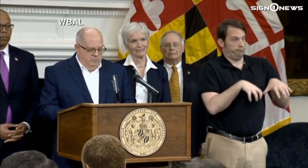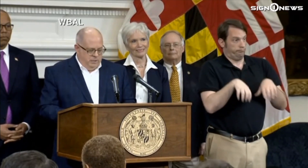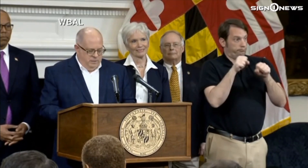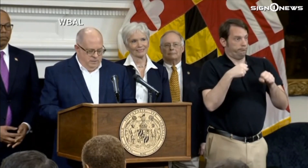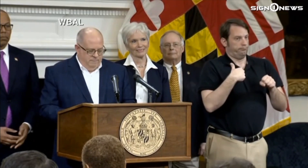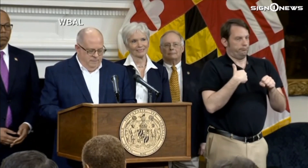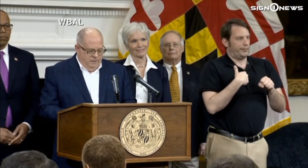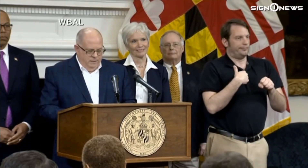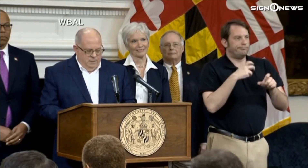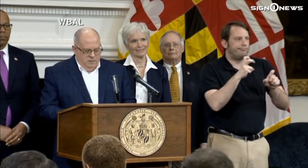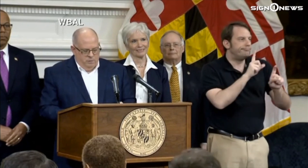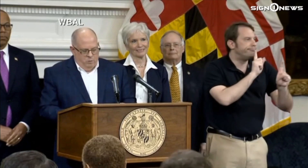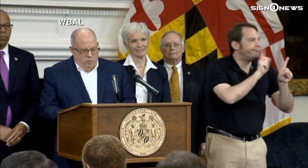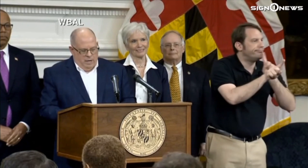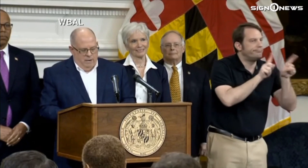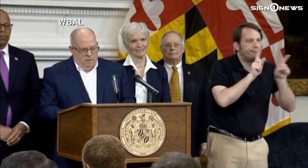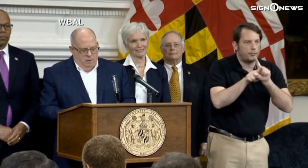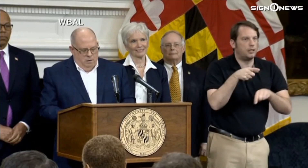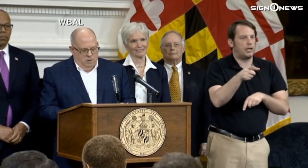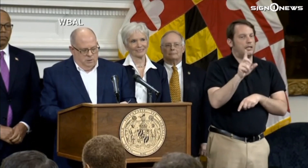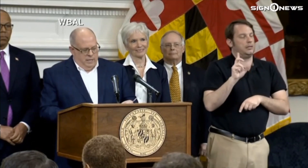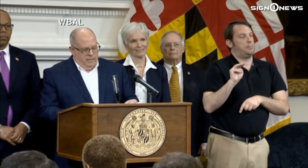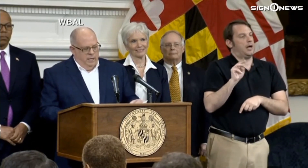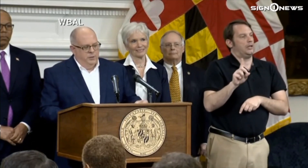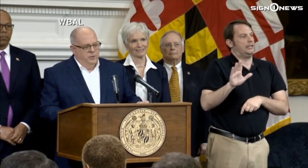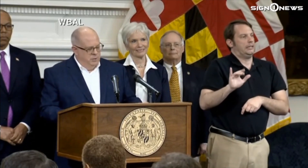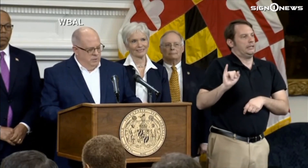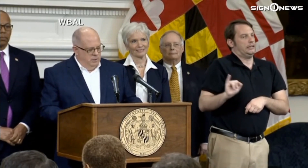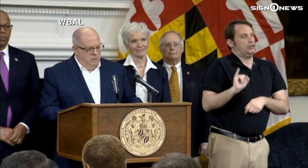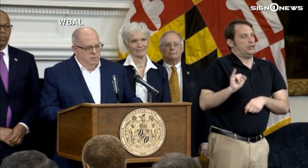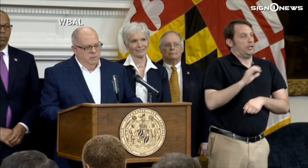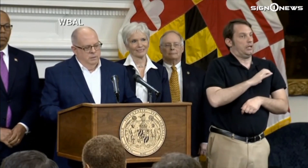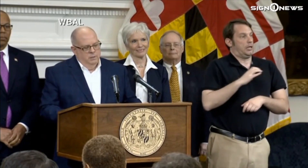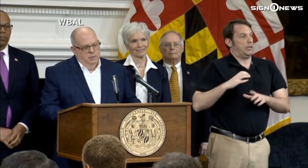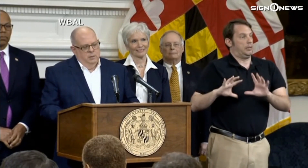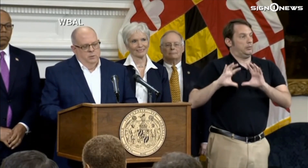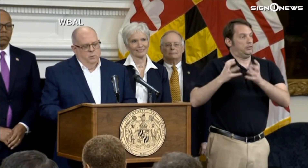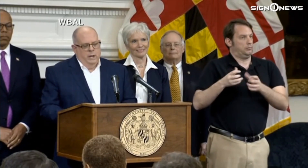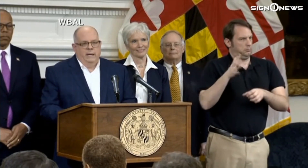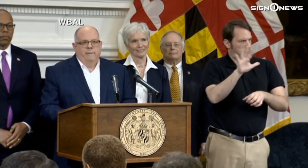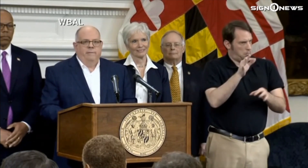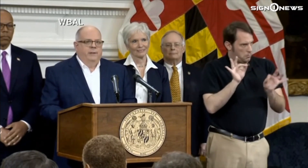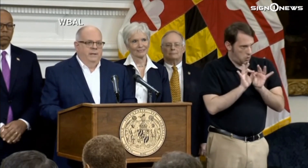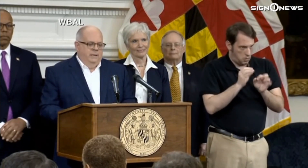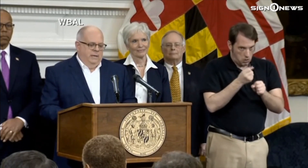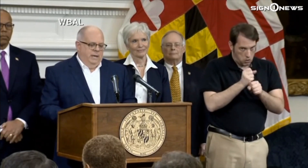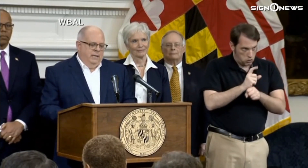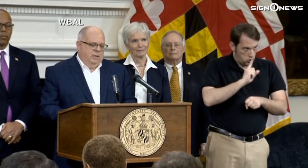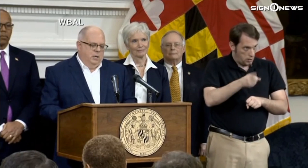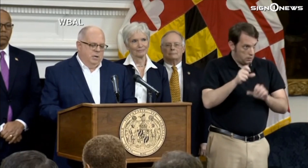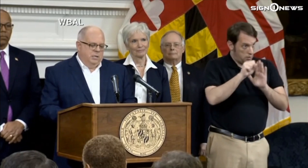Commissioner to require all state health insurers to waive any